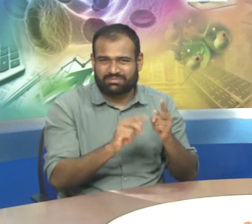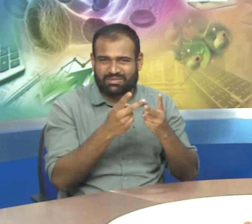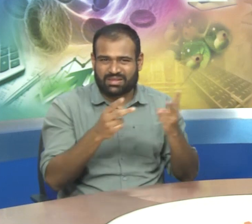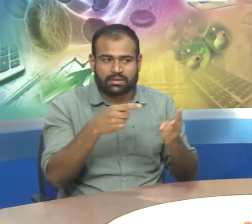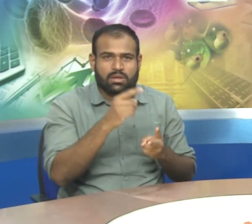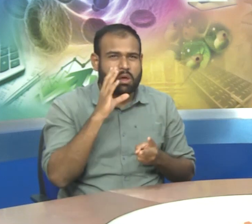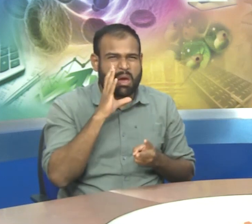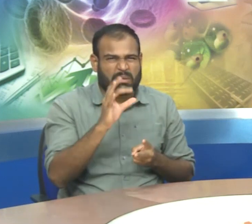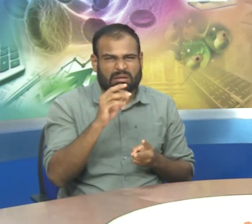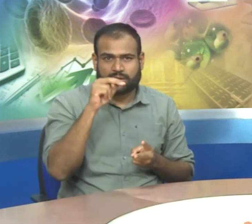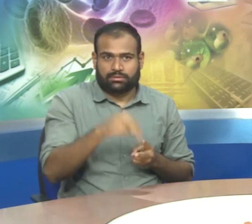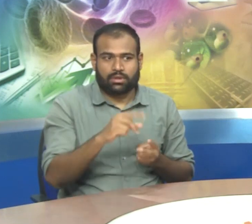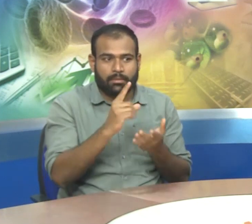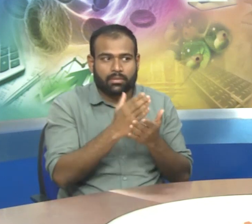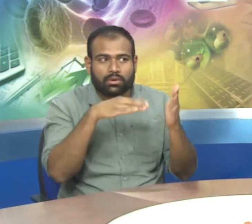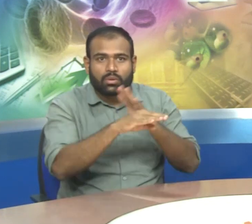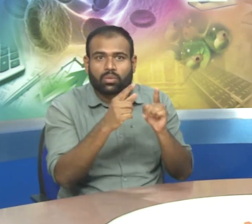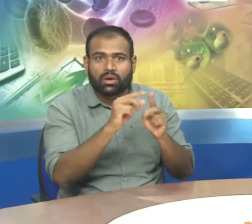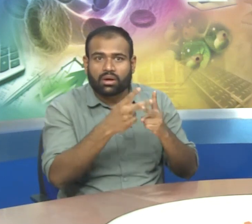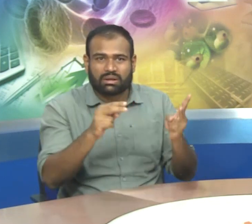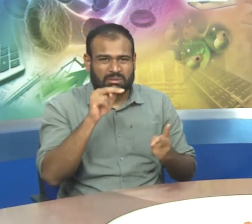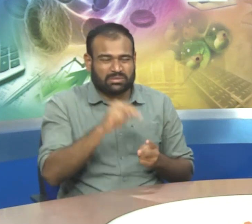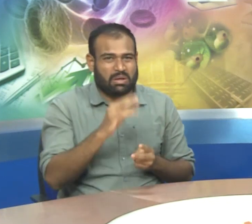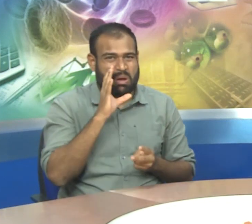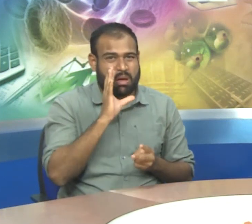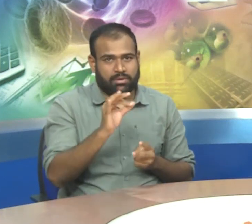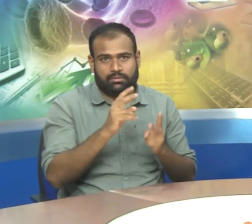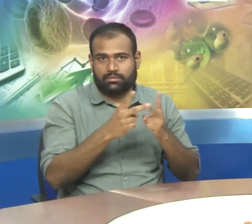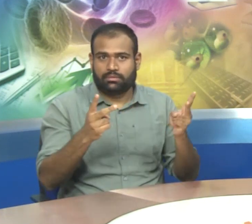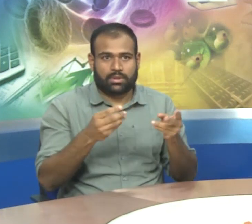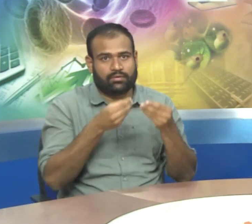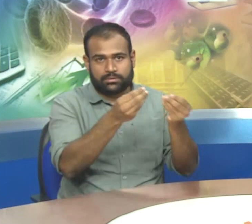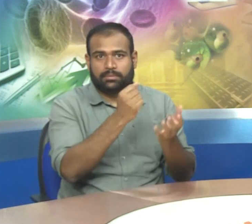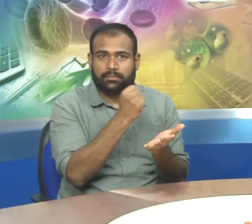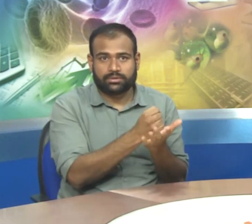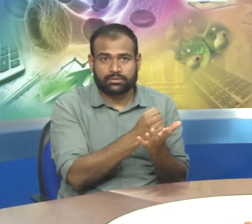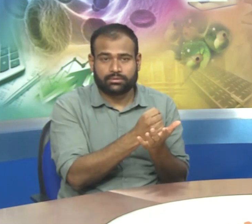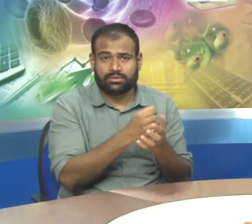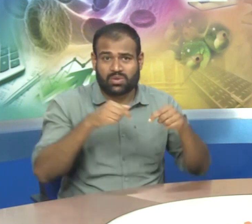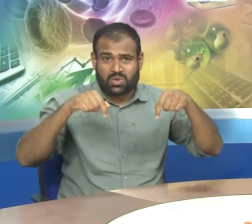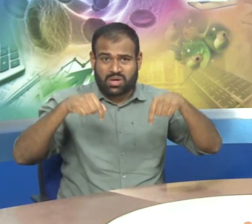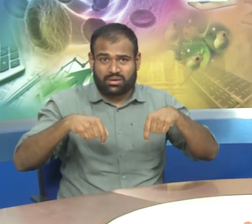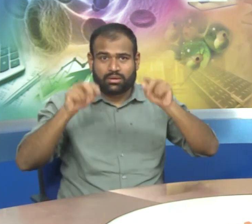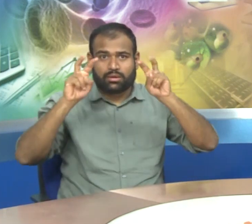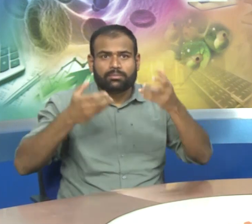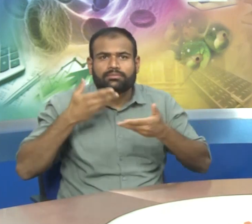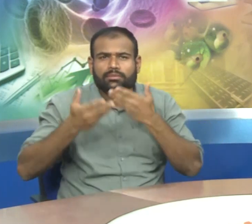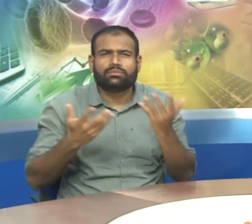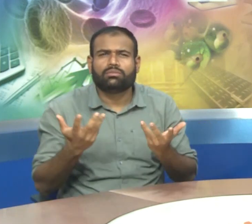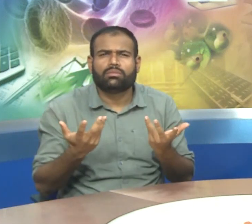In our preceding video, we discussed essential services of library. Now in this video, we would